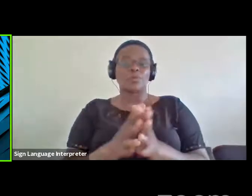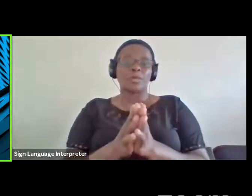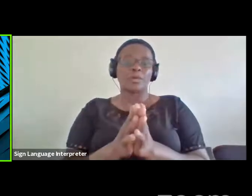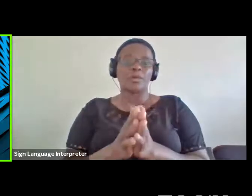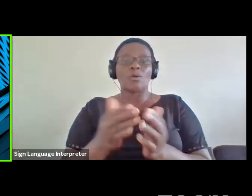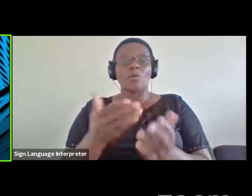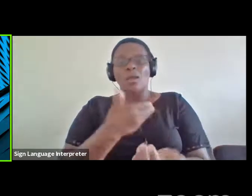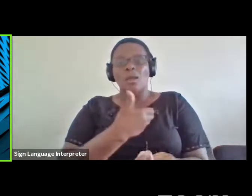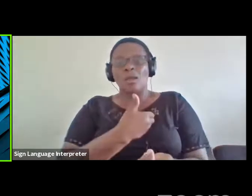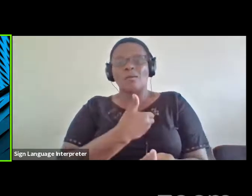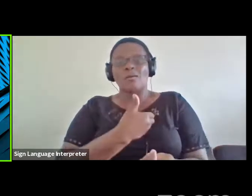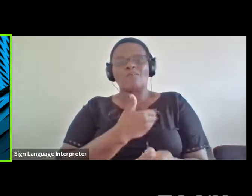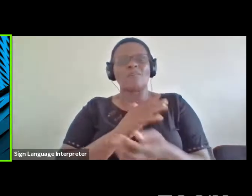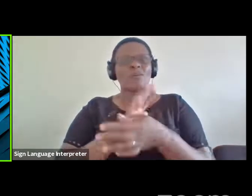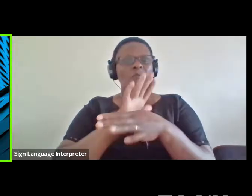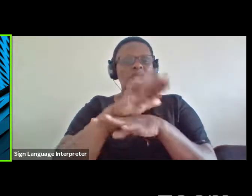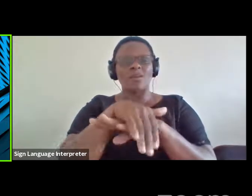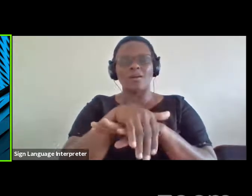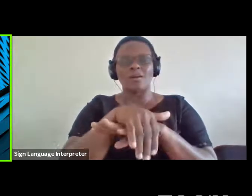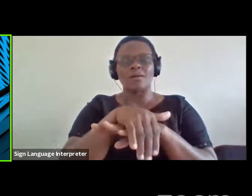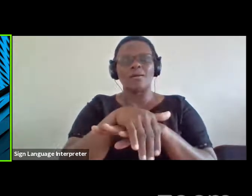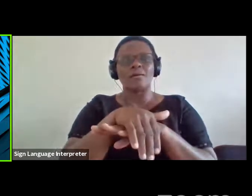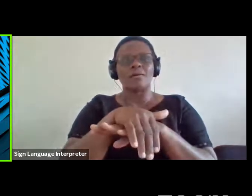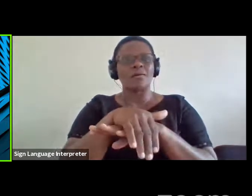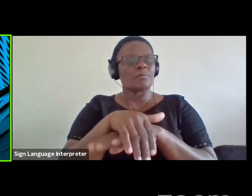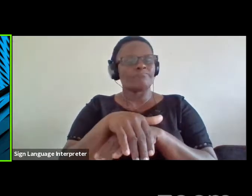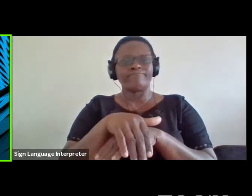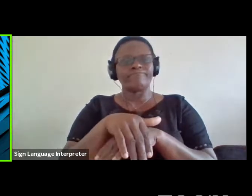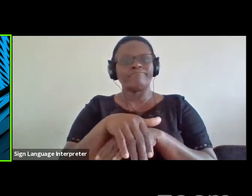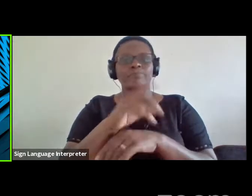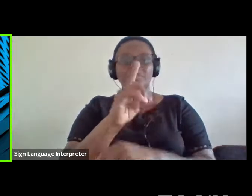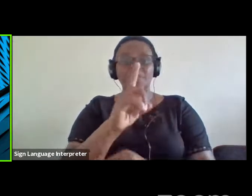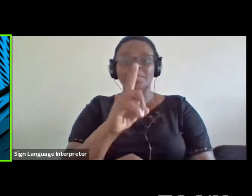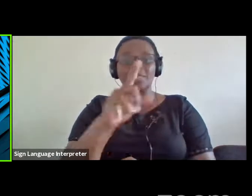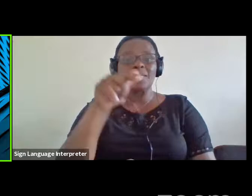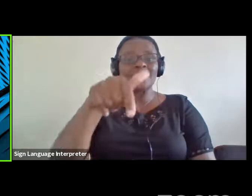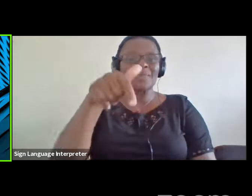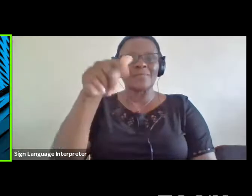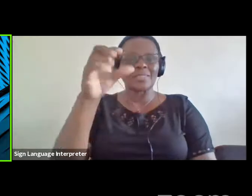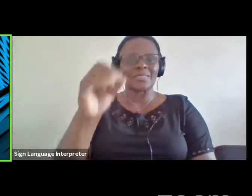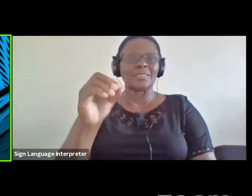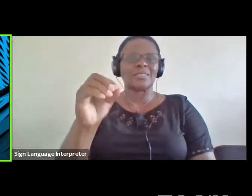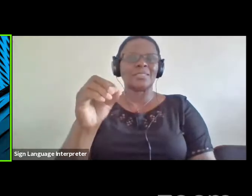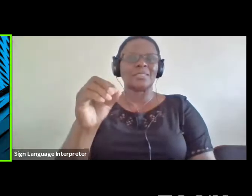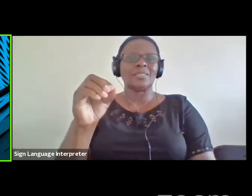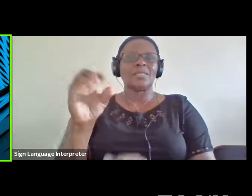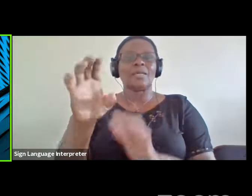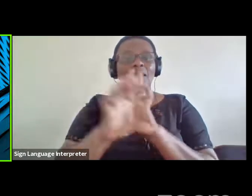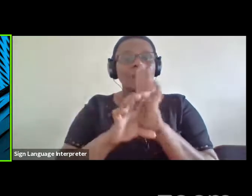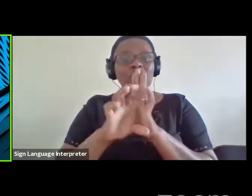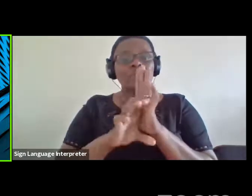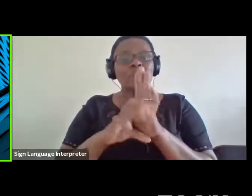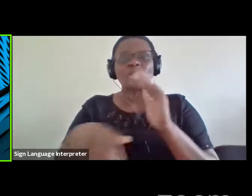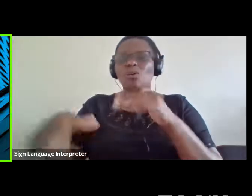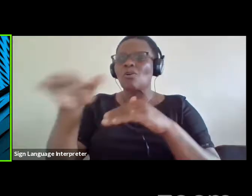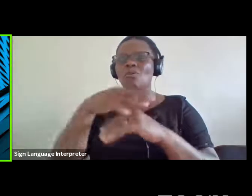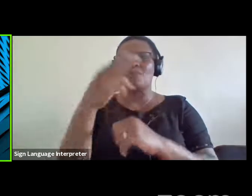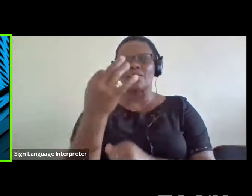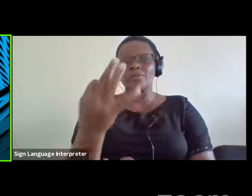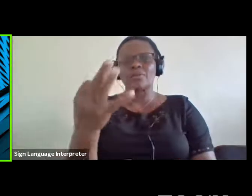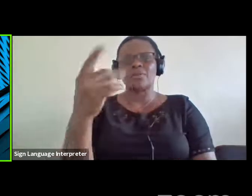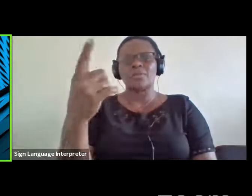over, drawing on my memory here, 70 nation states, over 370 civil